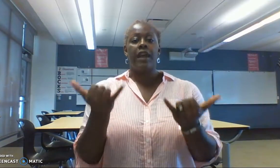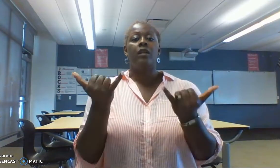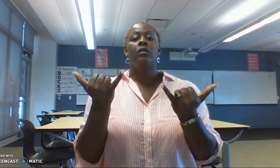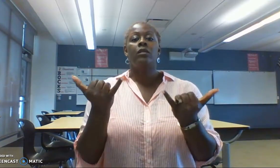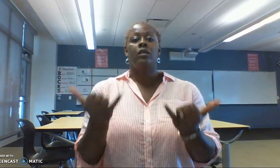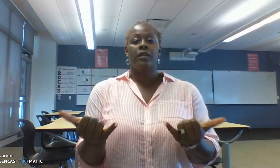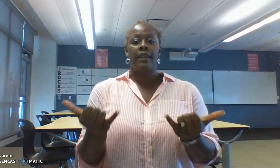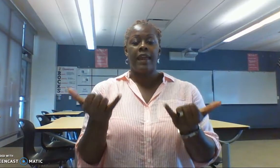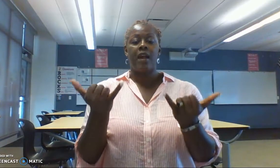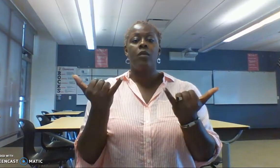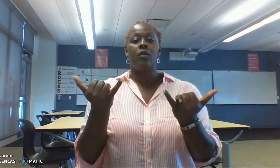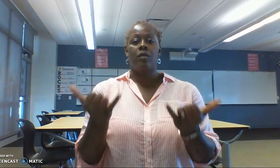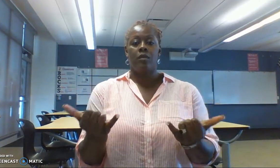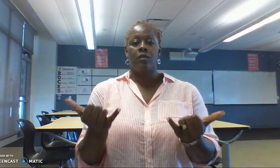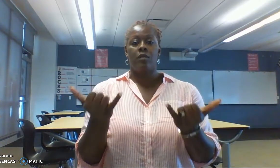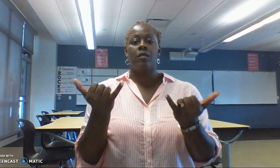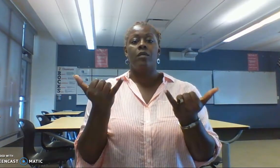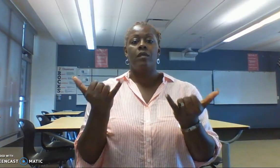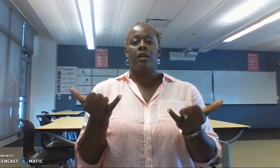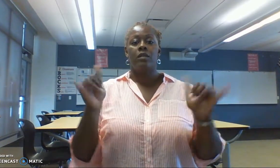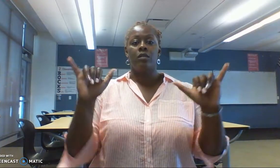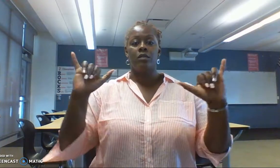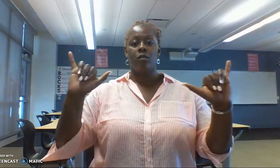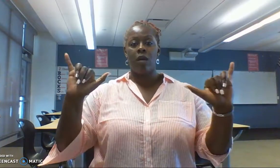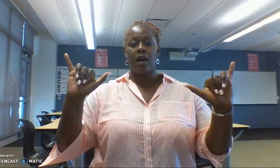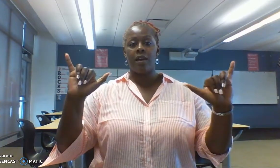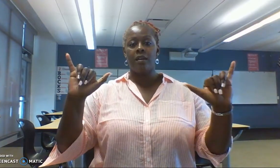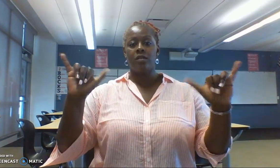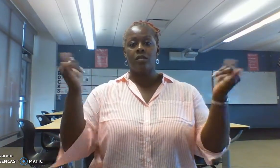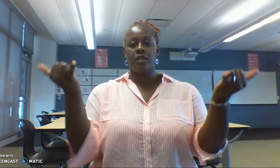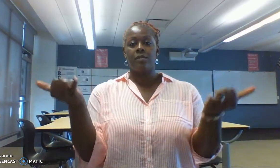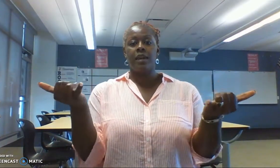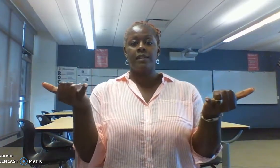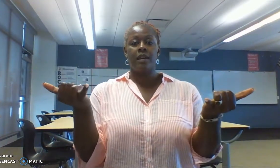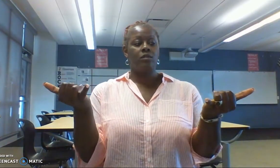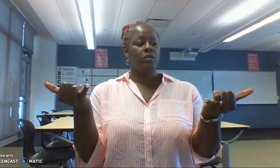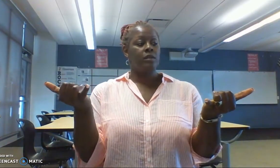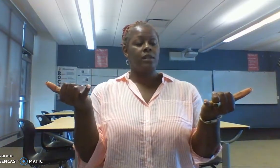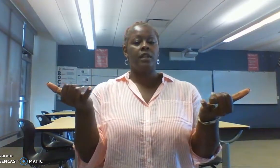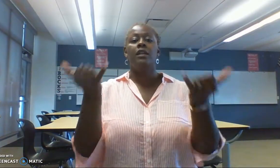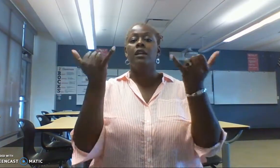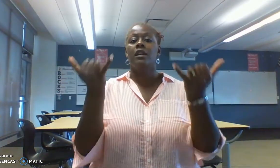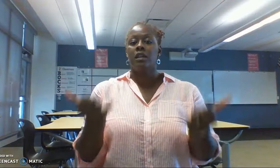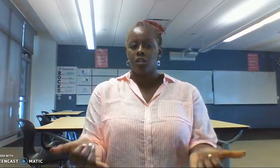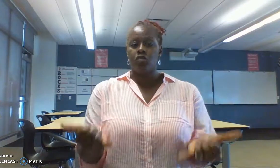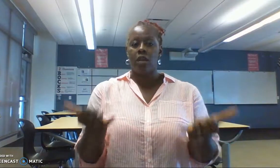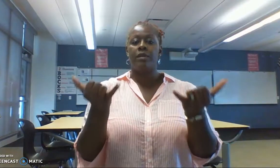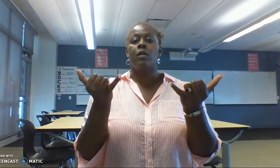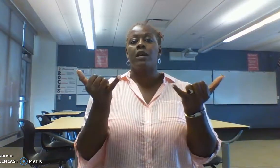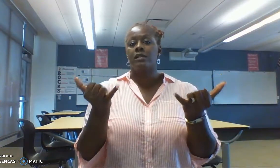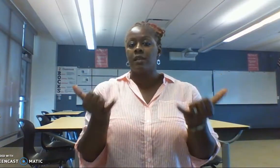now. Now. Notice the Y. Turn it upside down toward the ceiling and drop it twice.